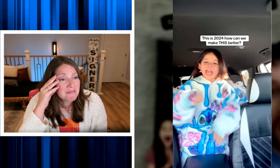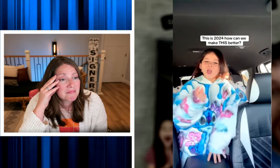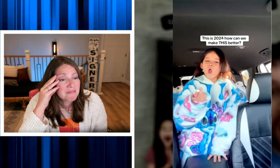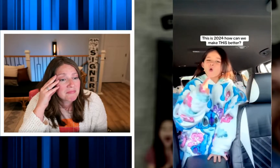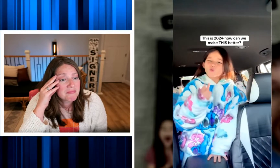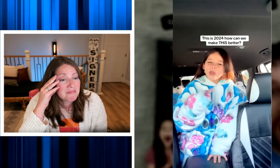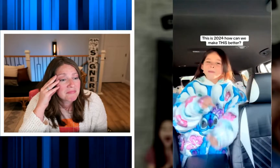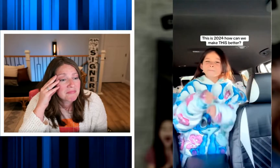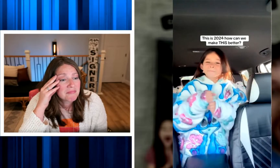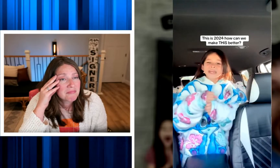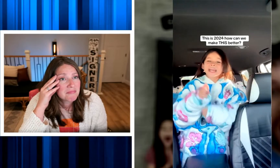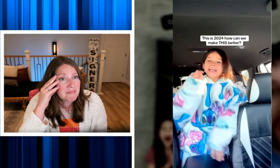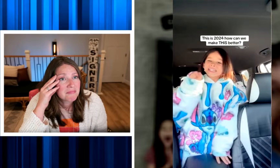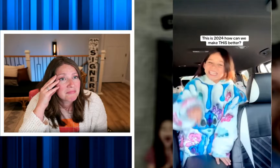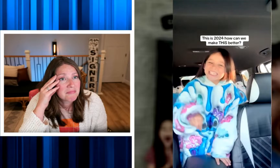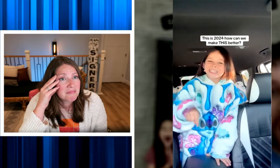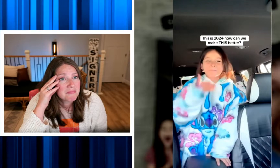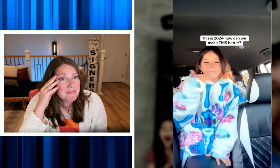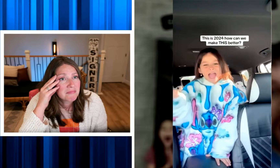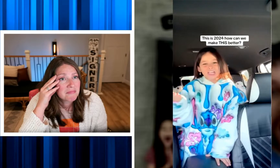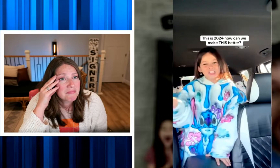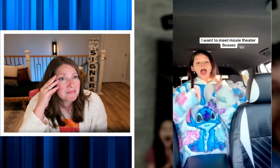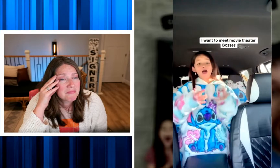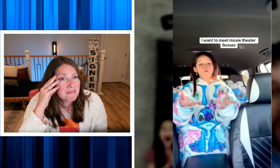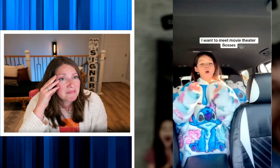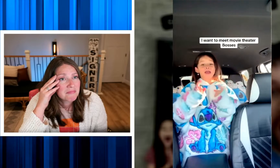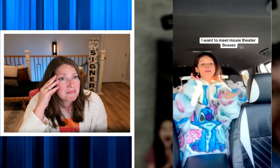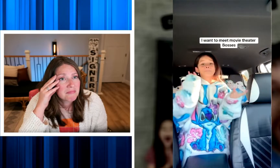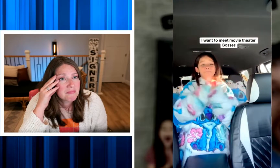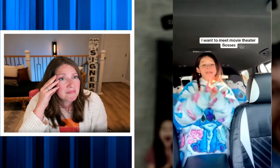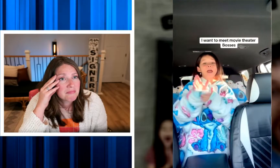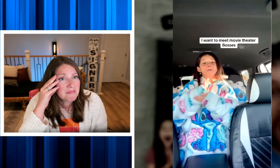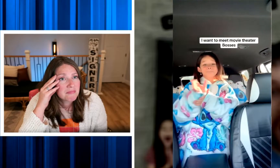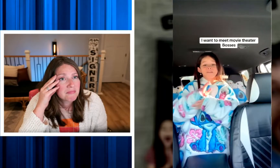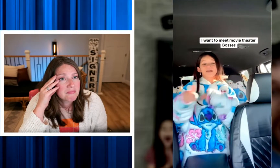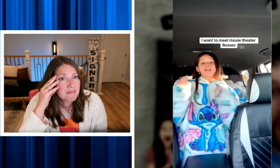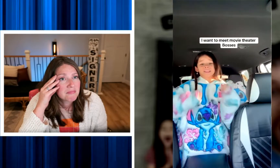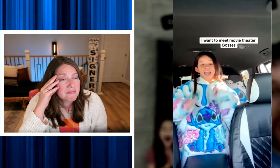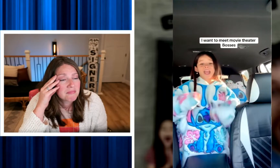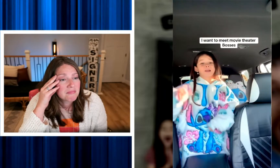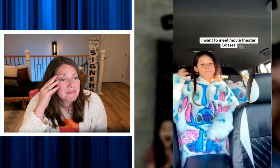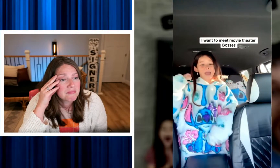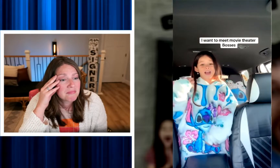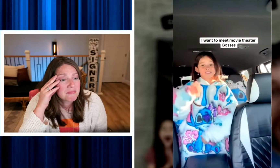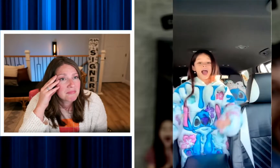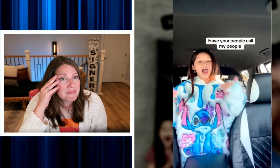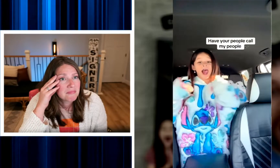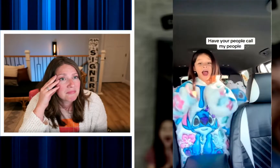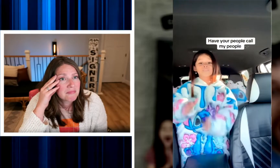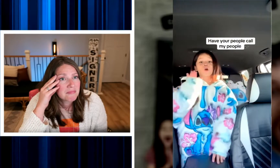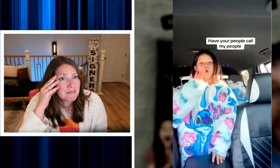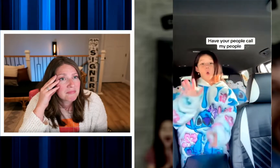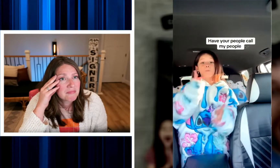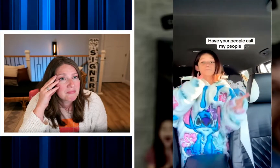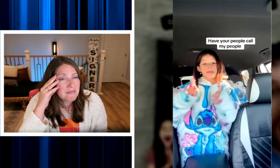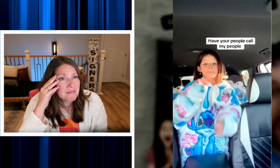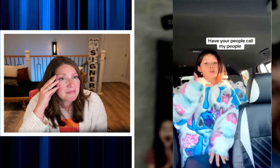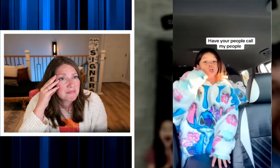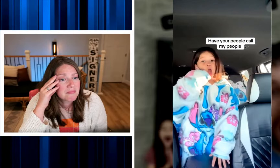can with me this better. I like me take a bath. Have her paper